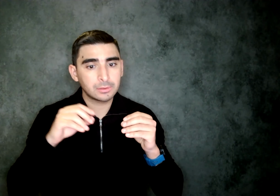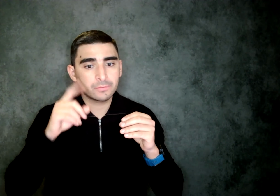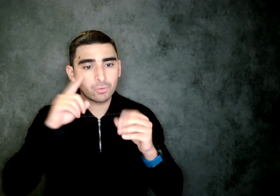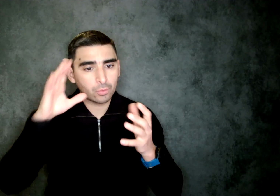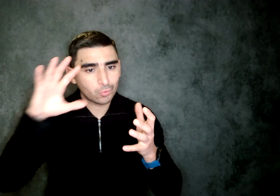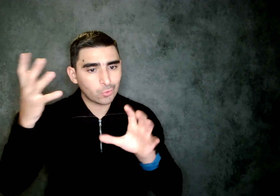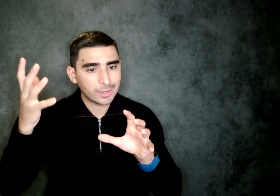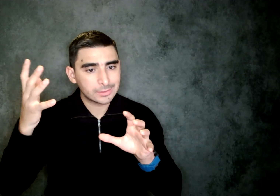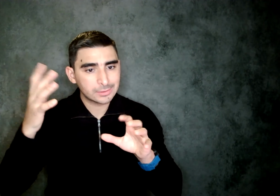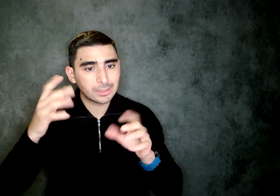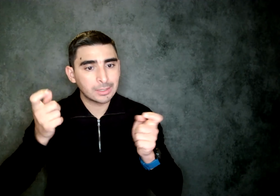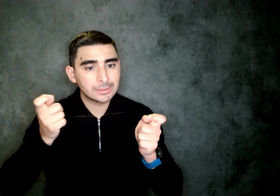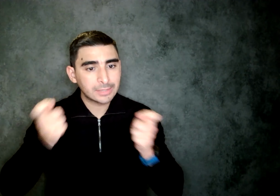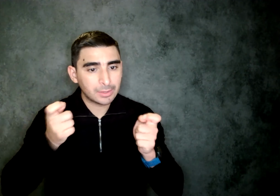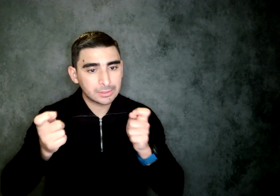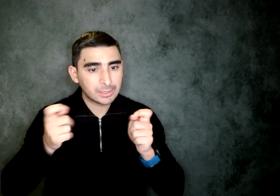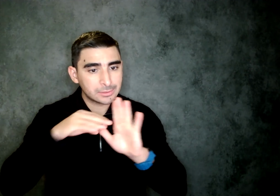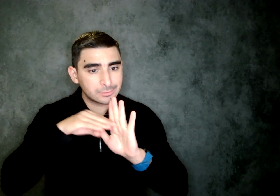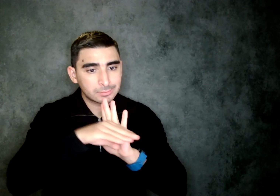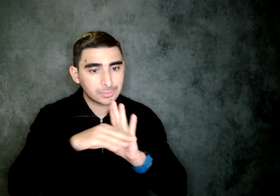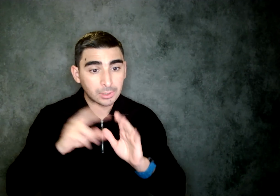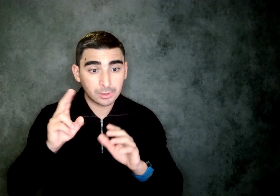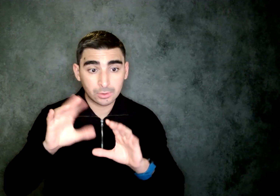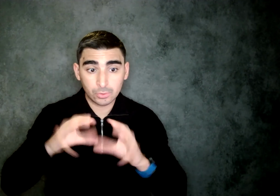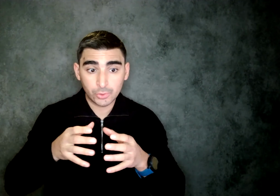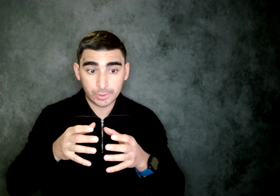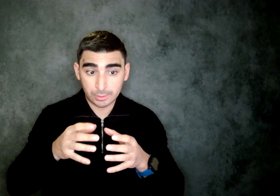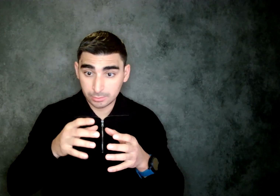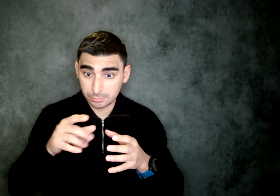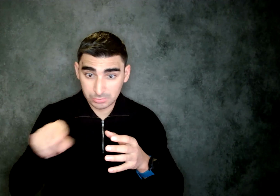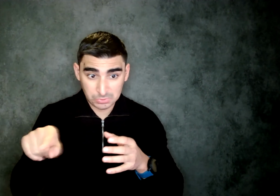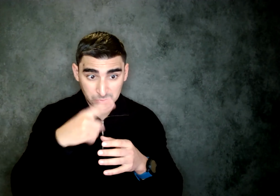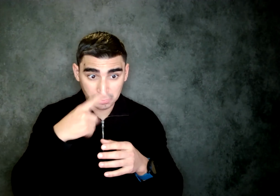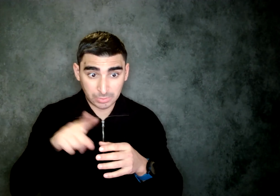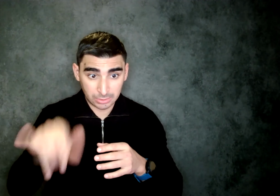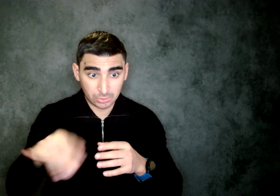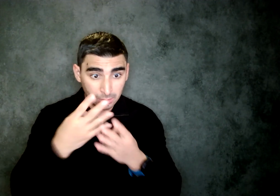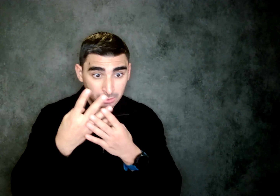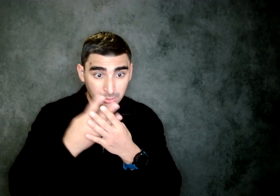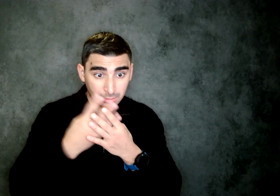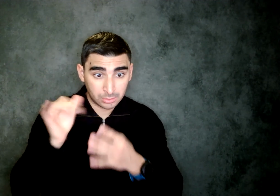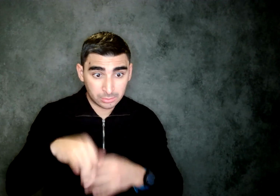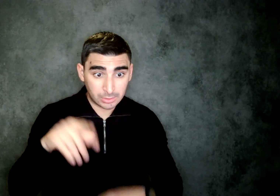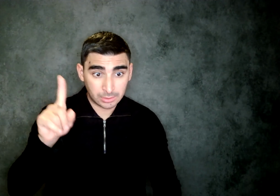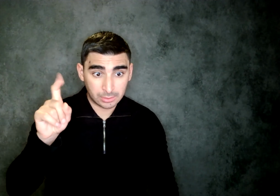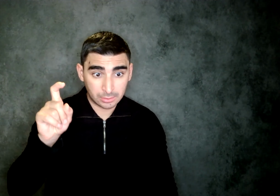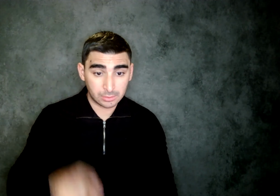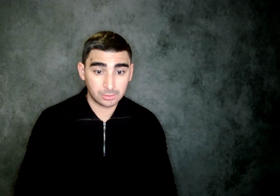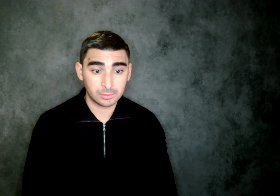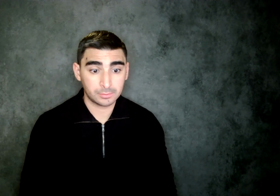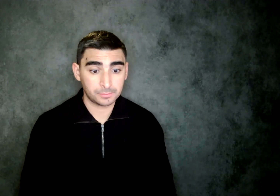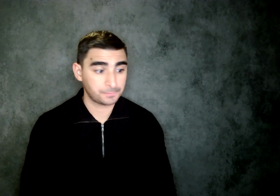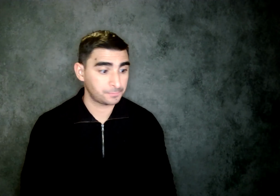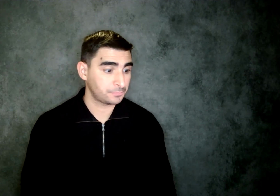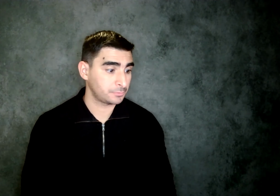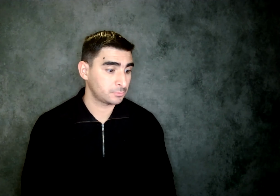unit, and if you two would sort of sort that out for us. Y Jenny, Kathy, si ustedes